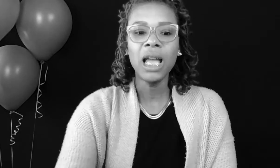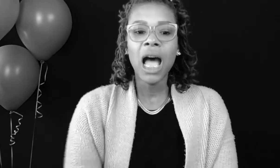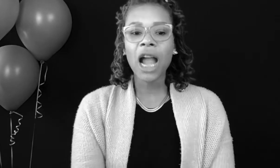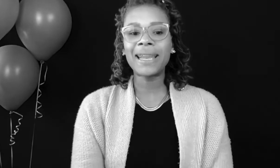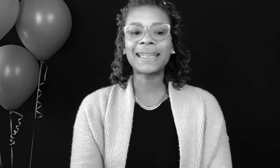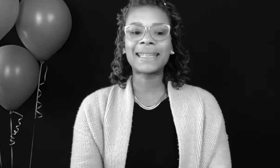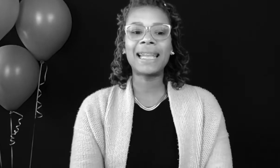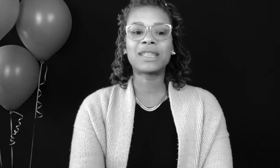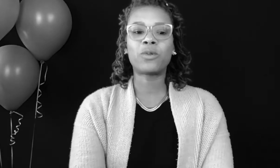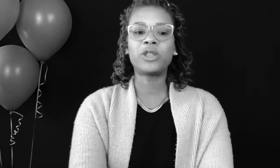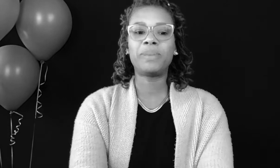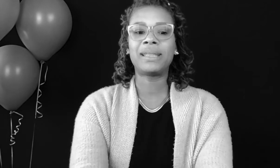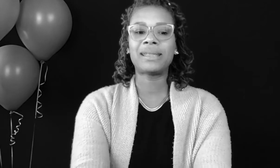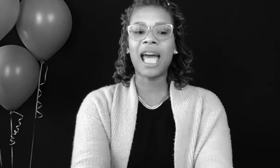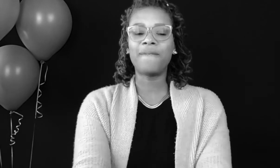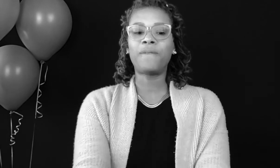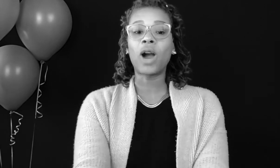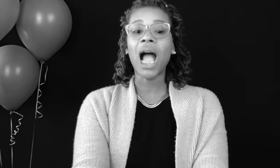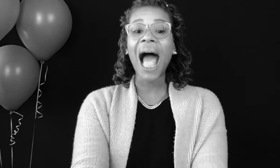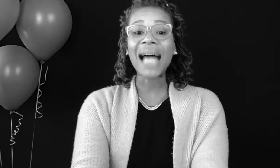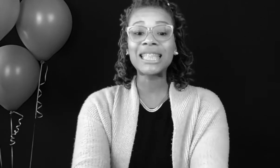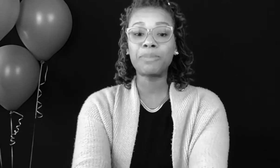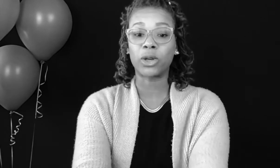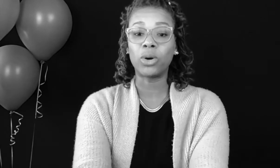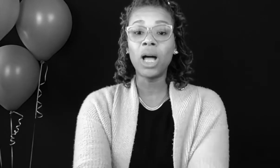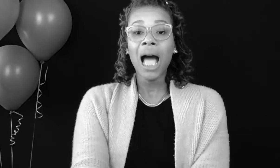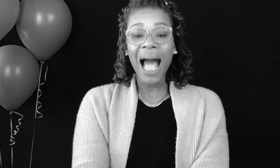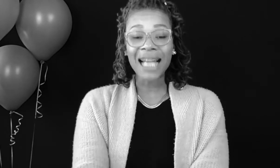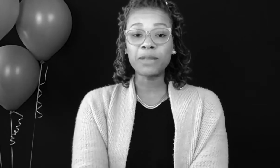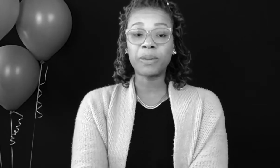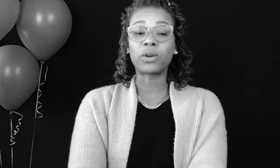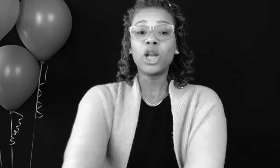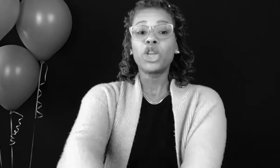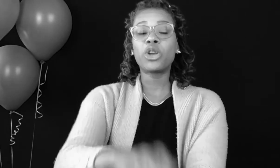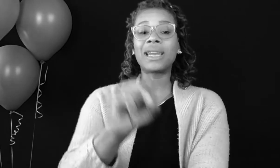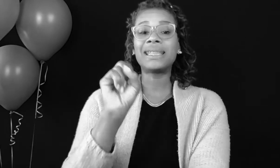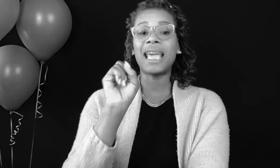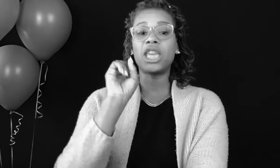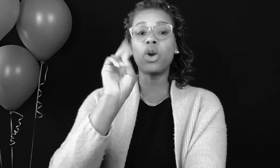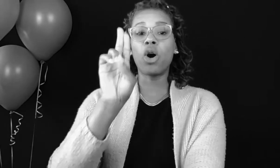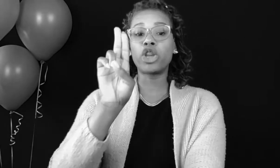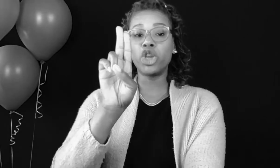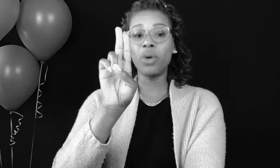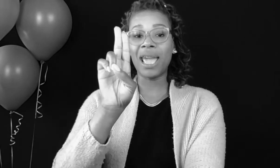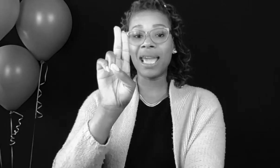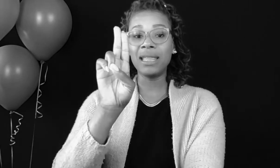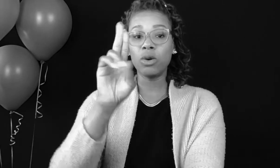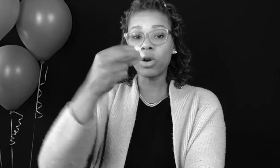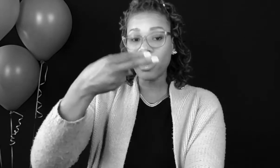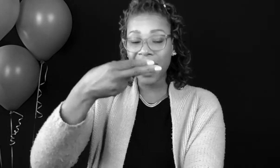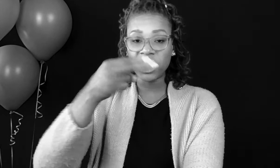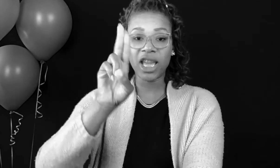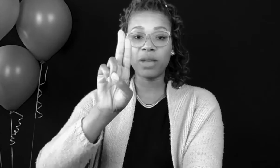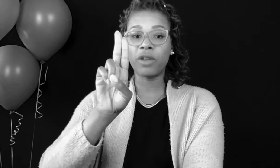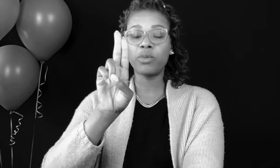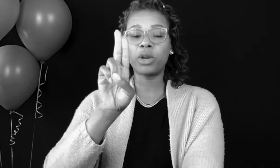Our next sign is going to be the sign for hospital. Hospital. You're going to take your U hand or your H hand, whatever you want to call